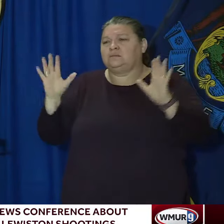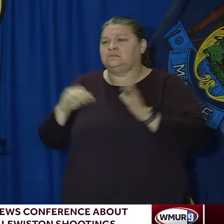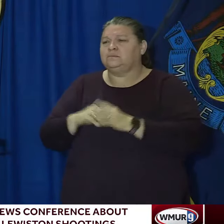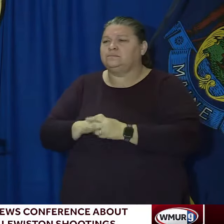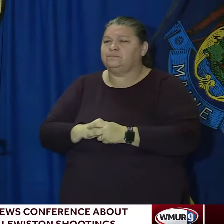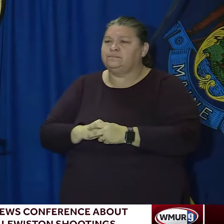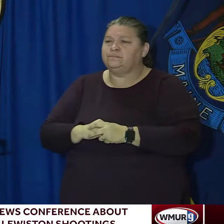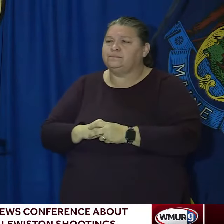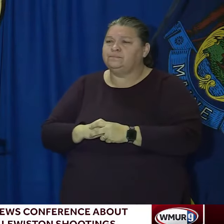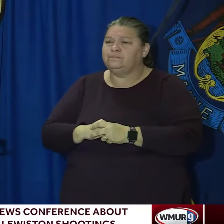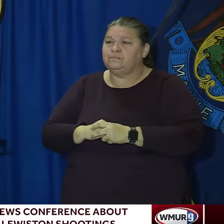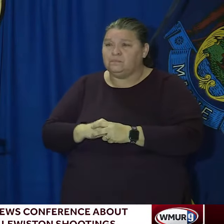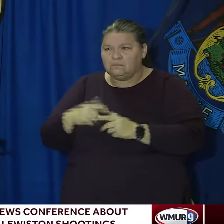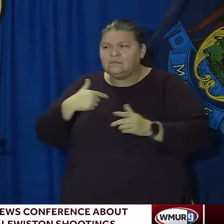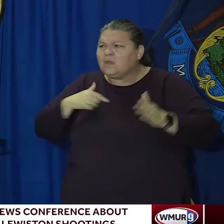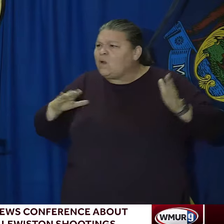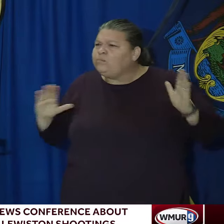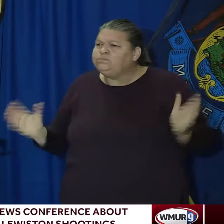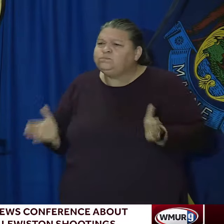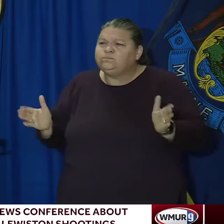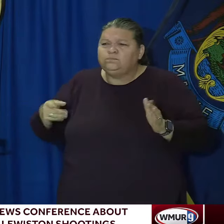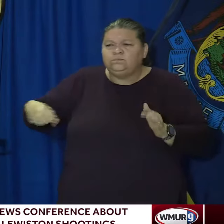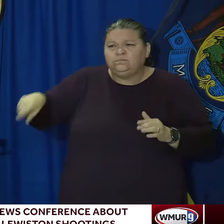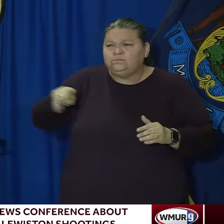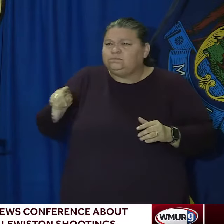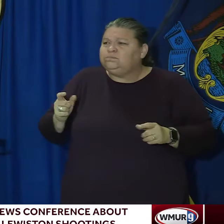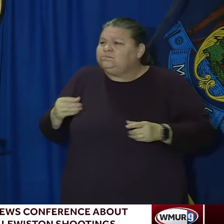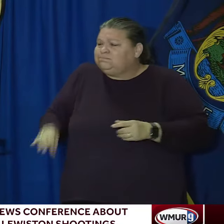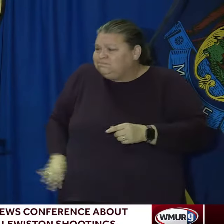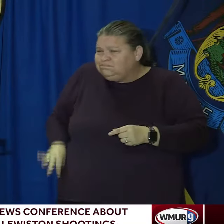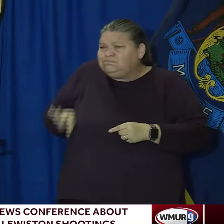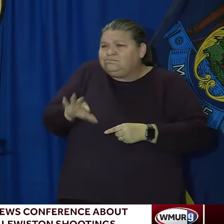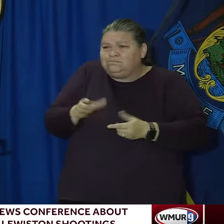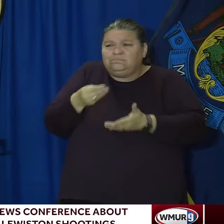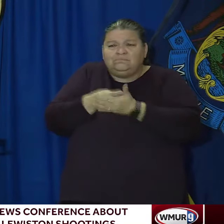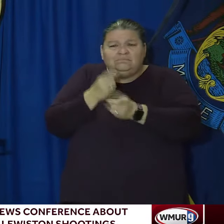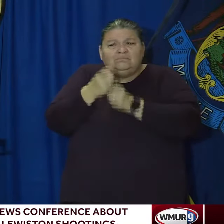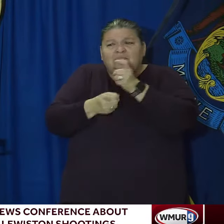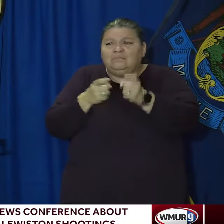you to join me in giving what you can and in spreading the word.